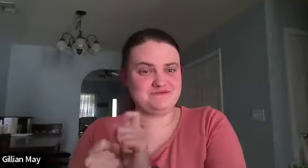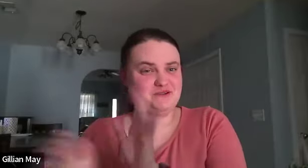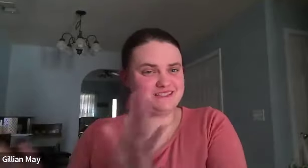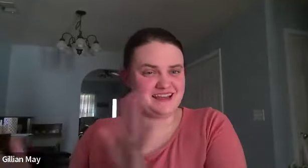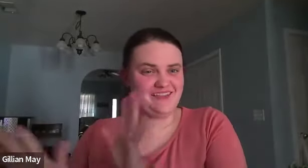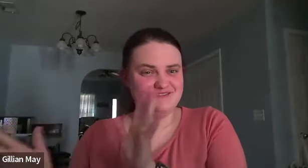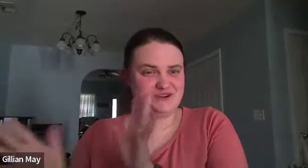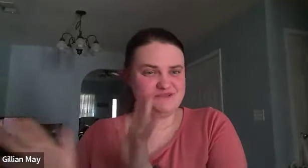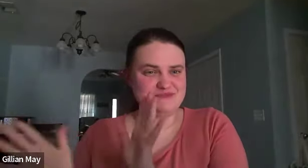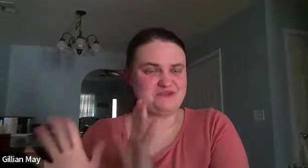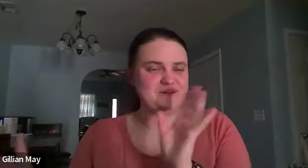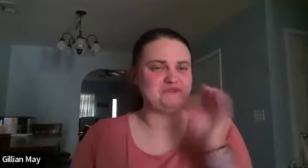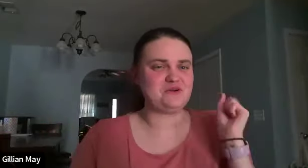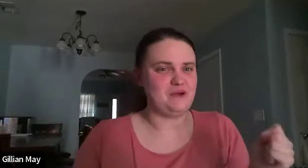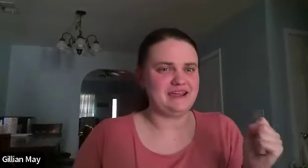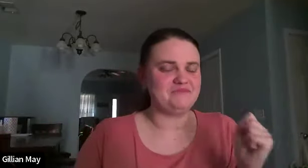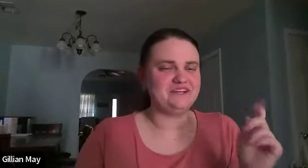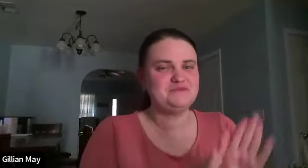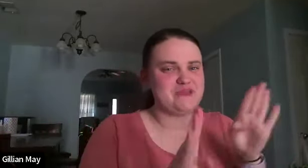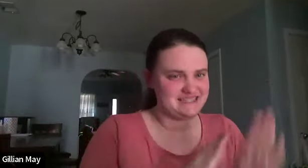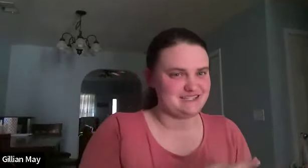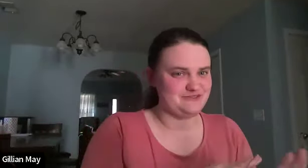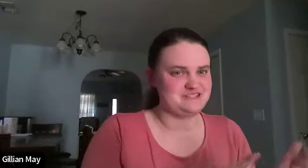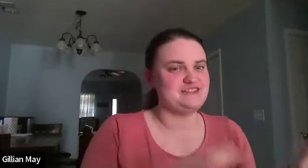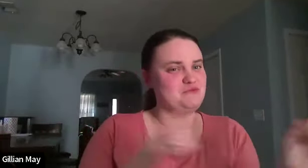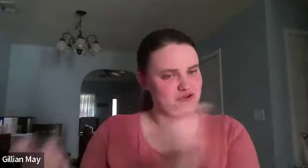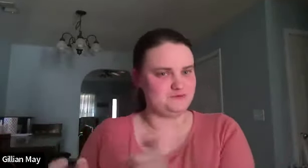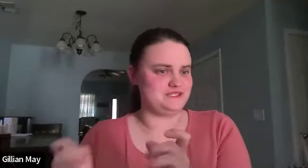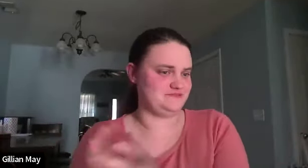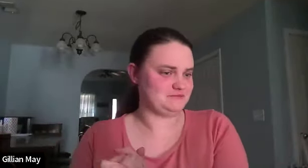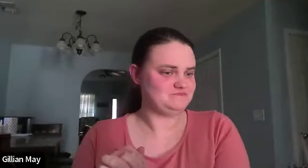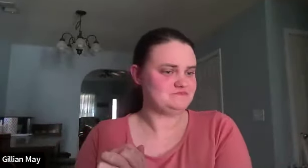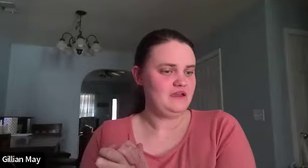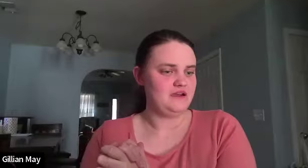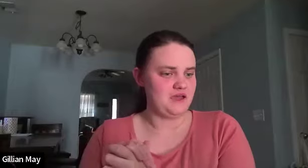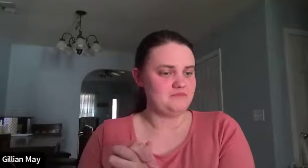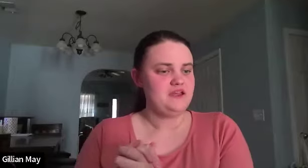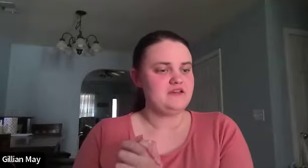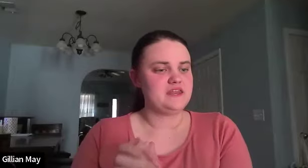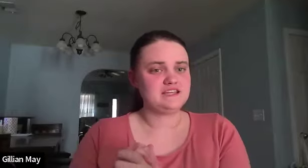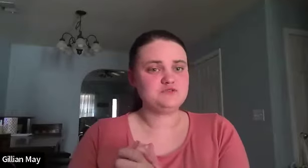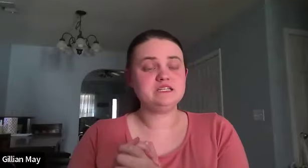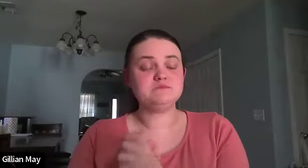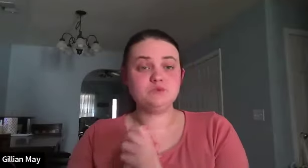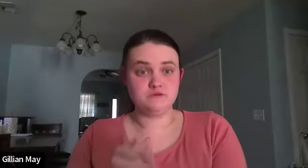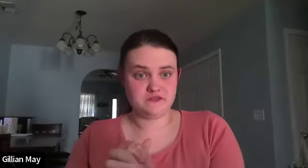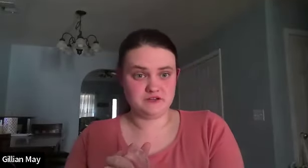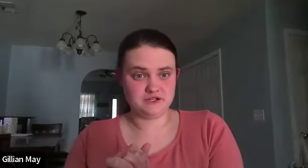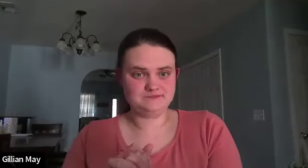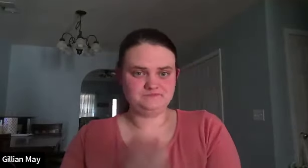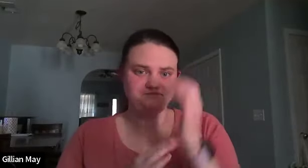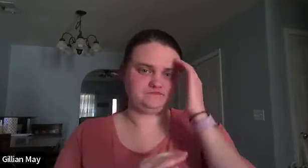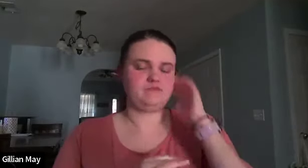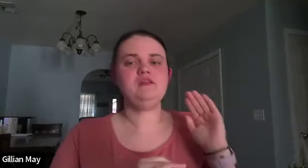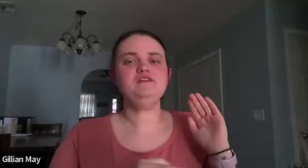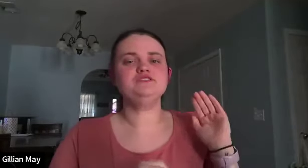ones that I love showing people, but I'm gonna wait. I'm gonna do the basics first and then we'll go specific. Okay. The next one is movie theater. So